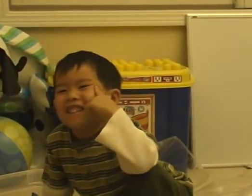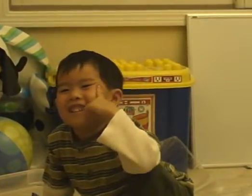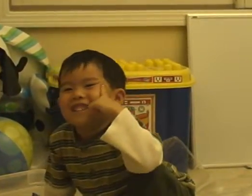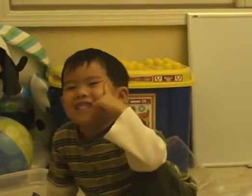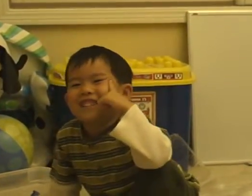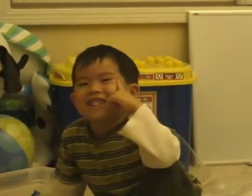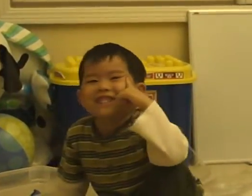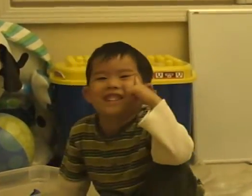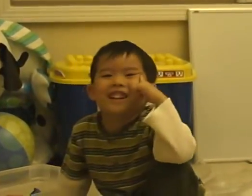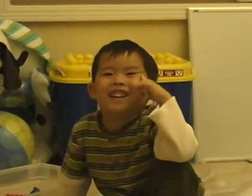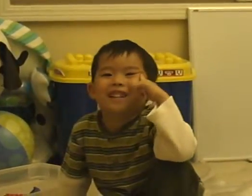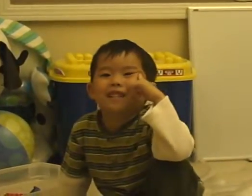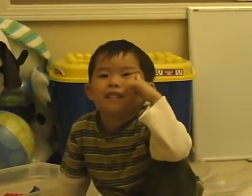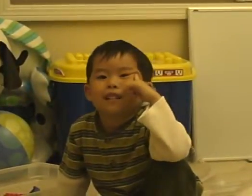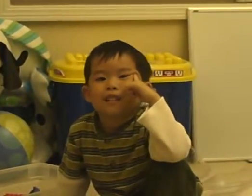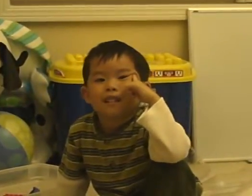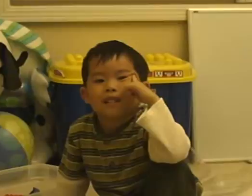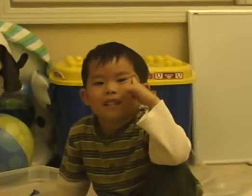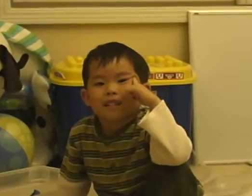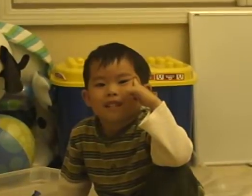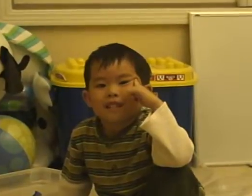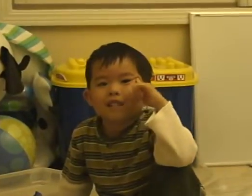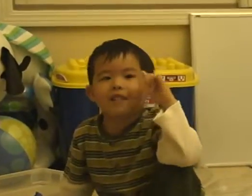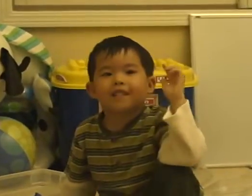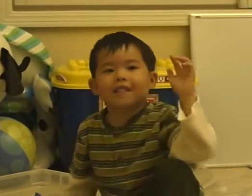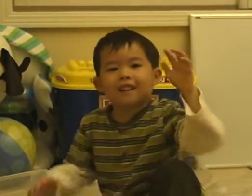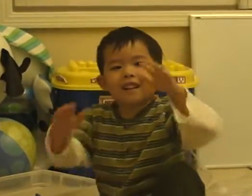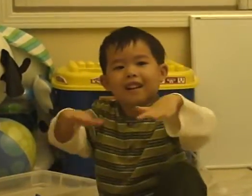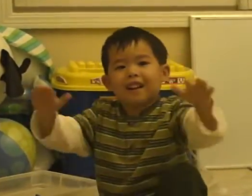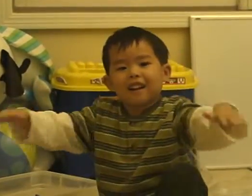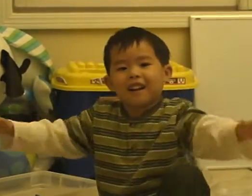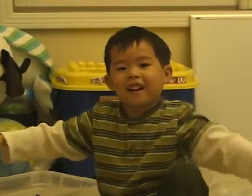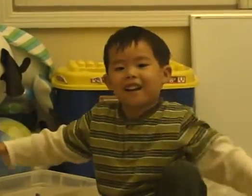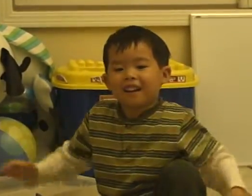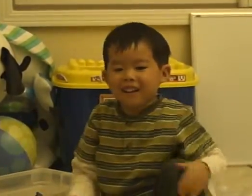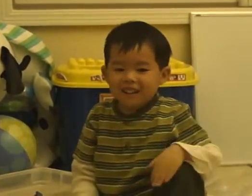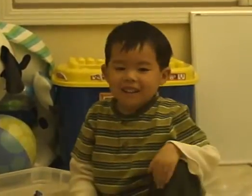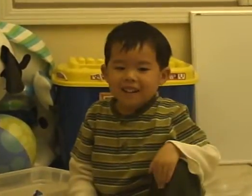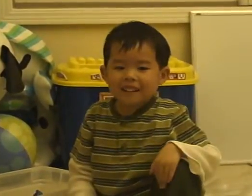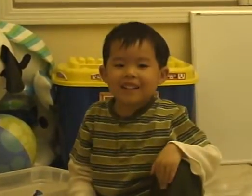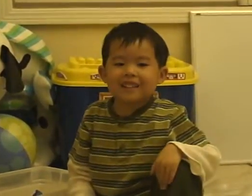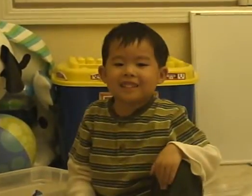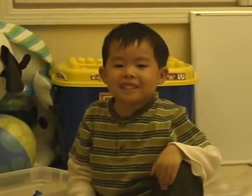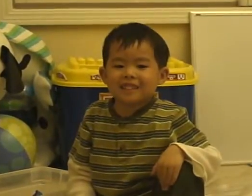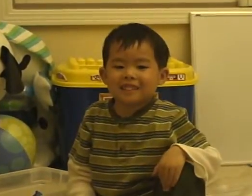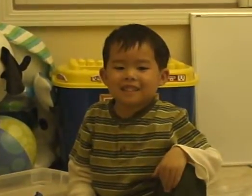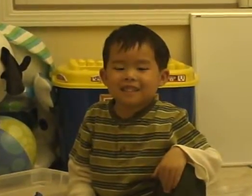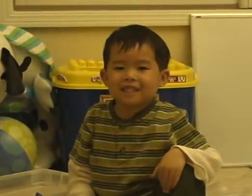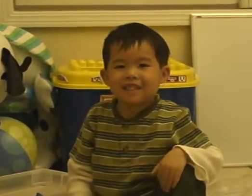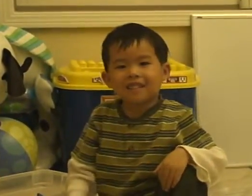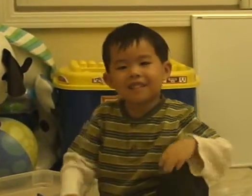Children. E. E. E. E. E.